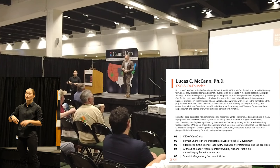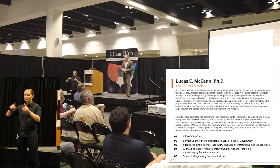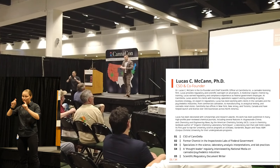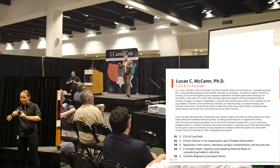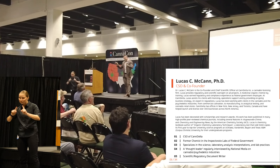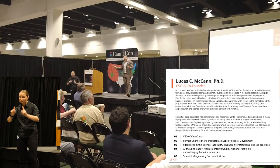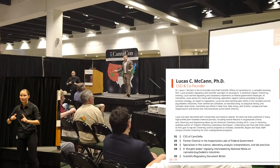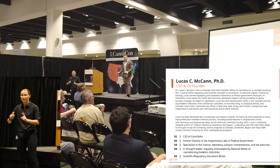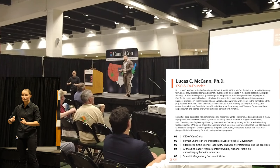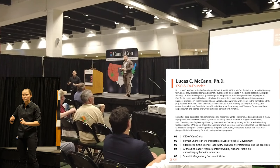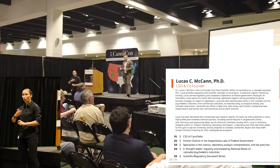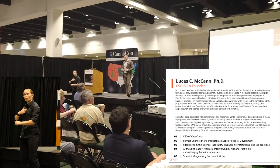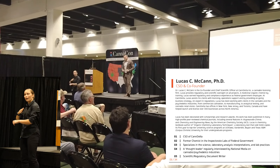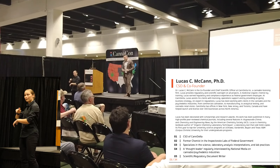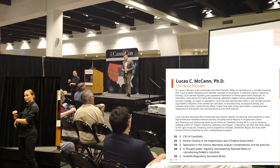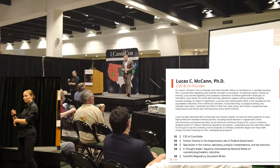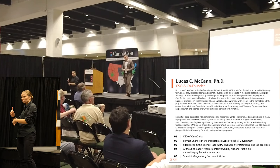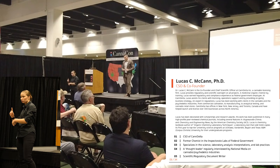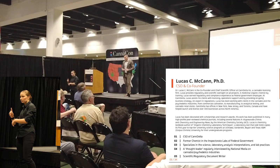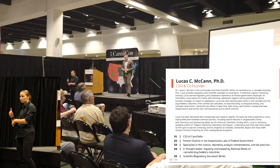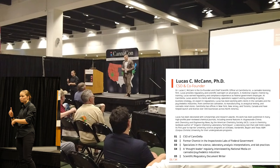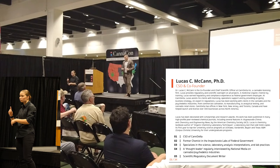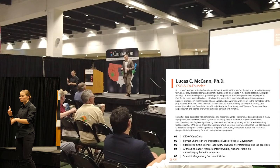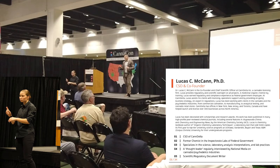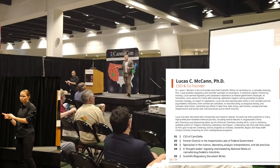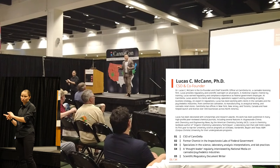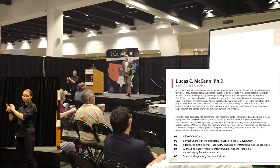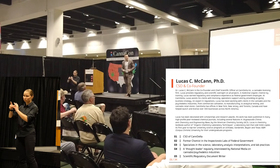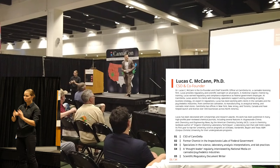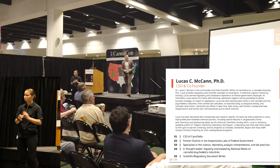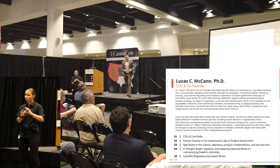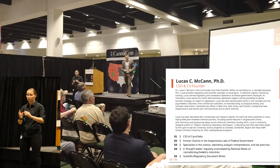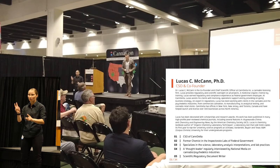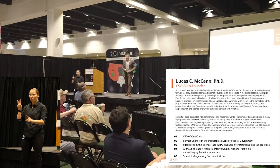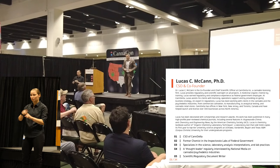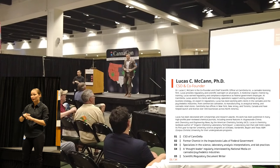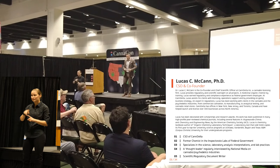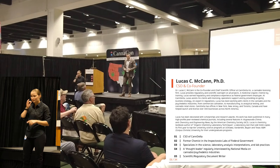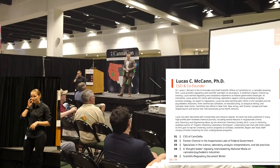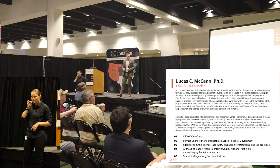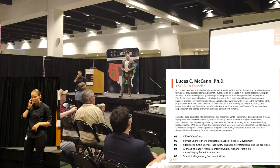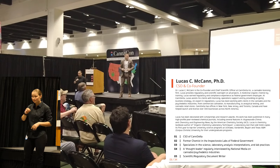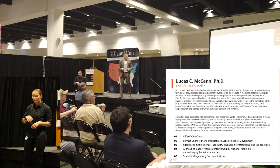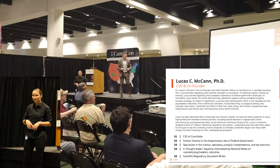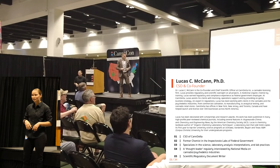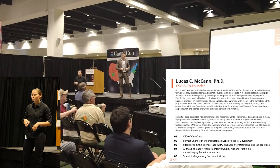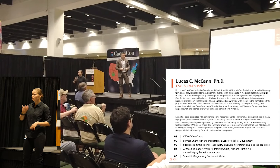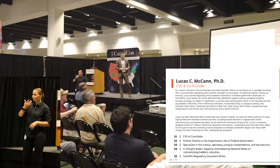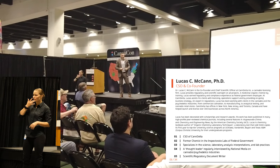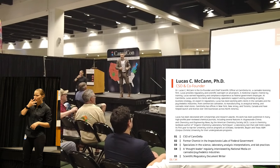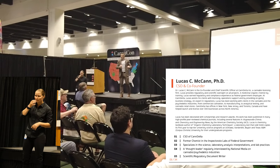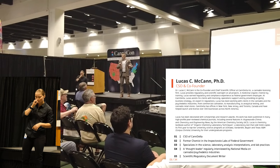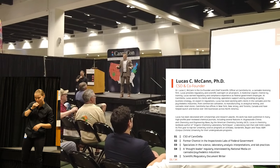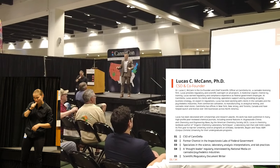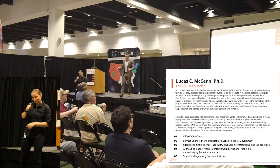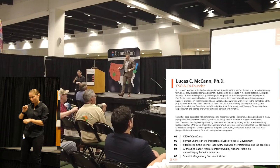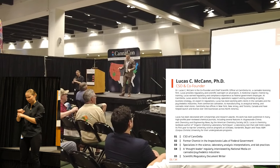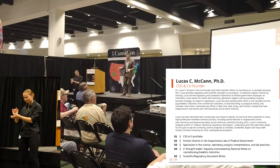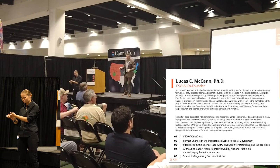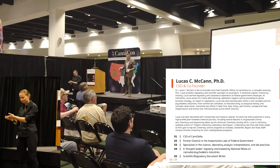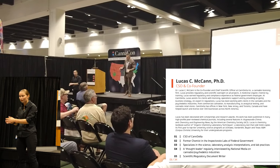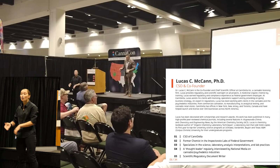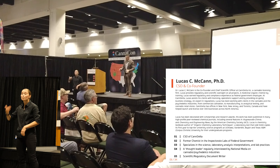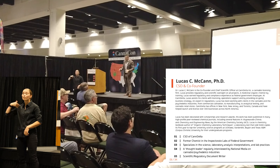testing. All these things are touched in chemistry. So it was a great out for me instead of going into big pharma. I used to work for the